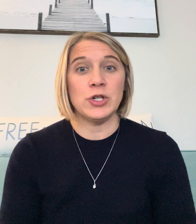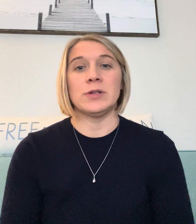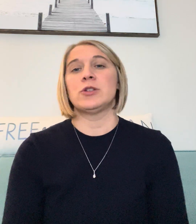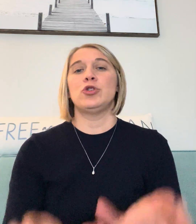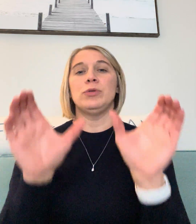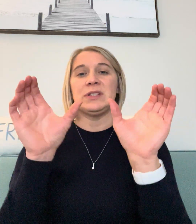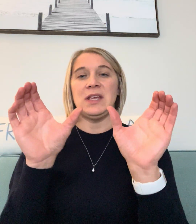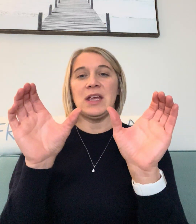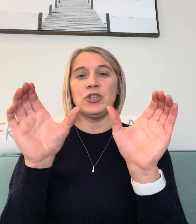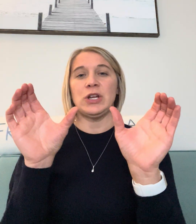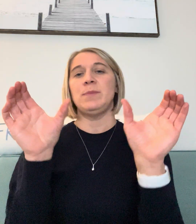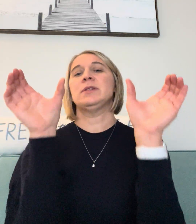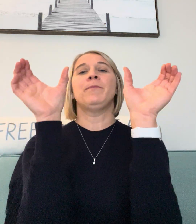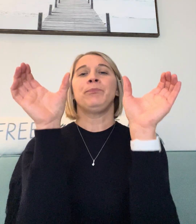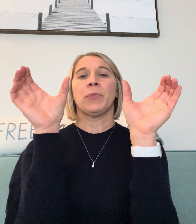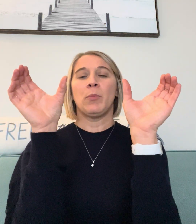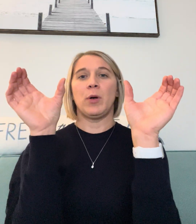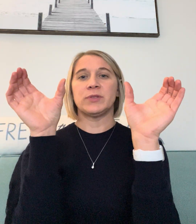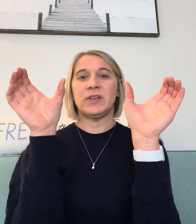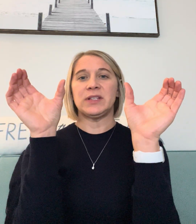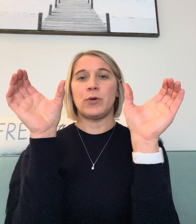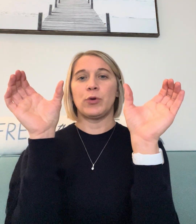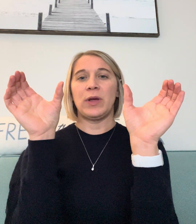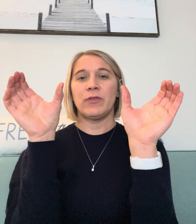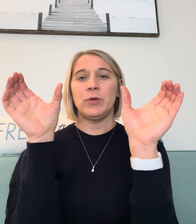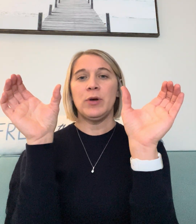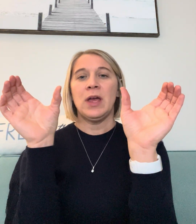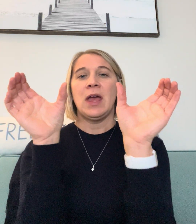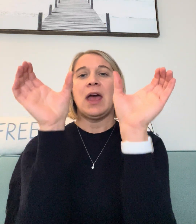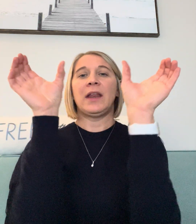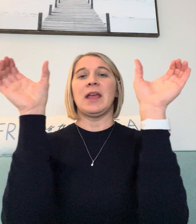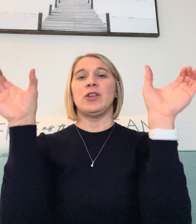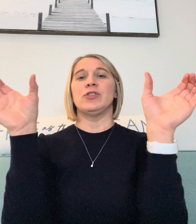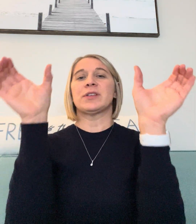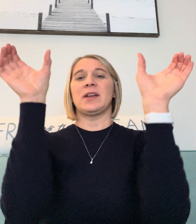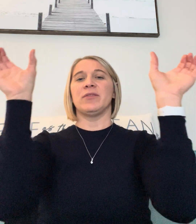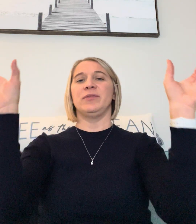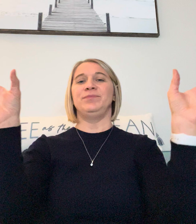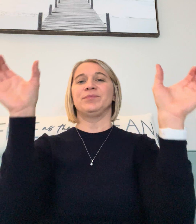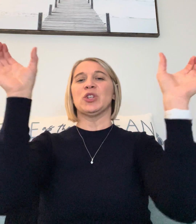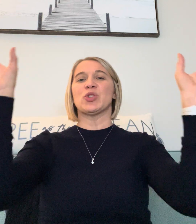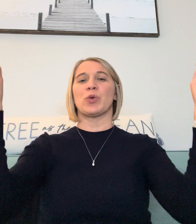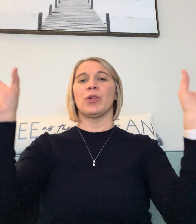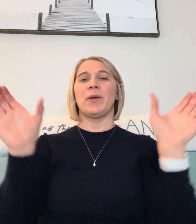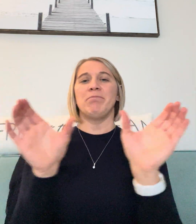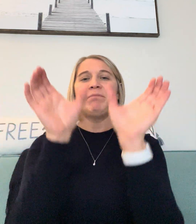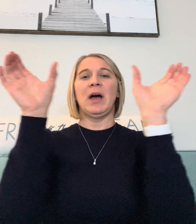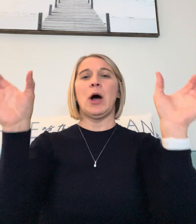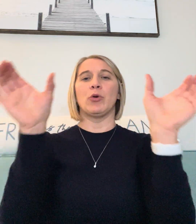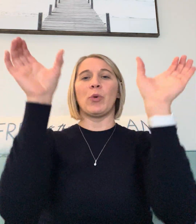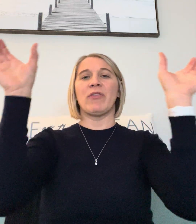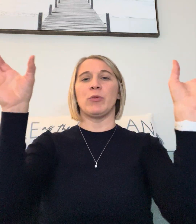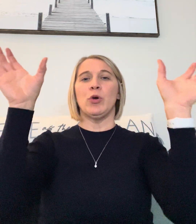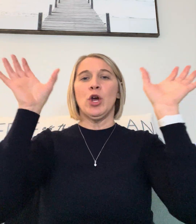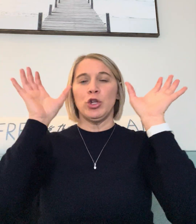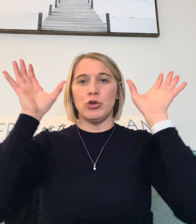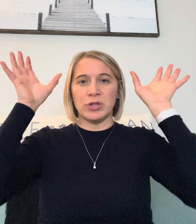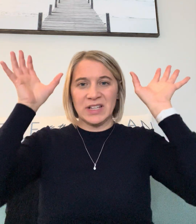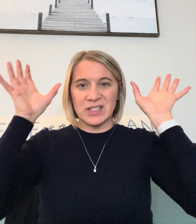Decorations, 2 C hand shapes, palms facing out and away from you. And again, you just kind of swirl them out and away from you. Usually it's